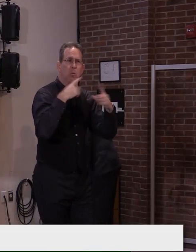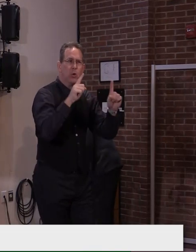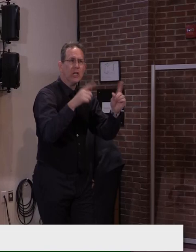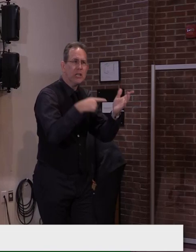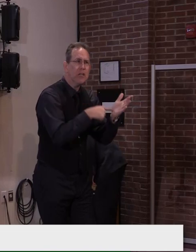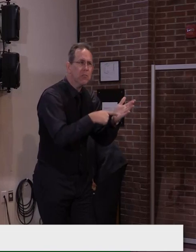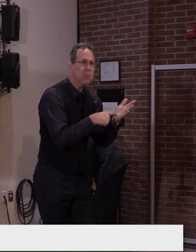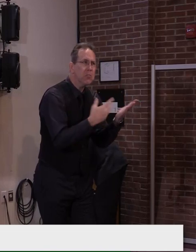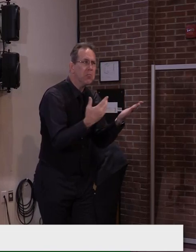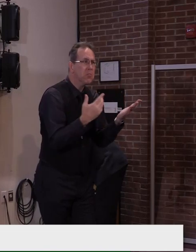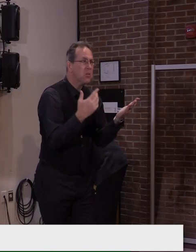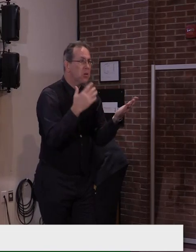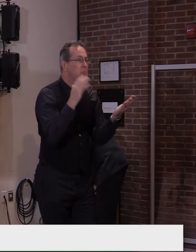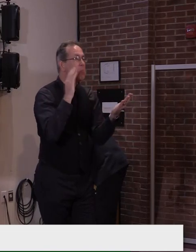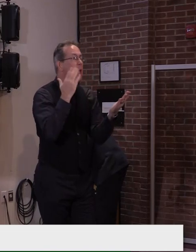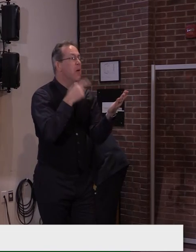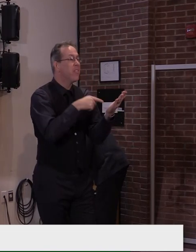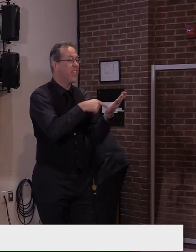could make it